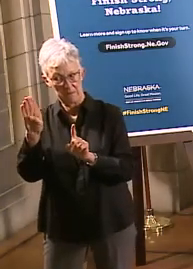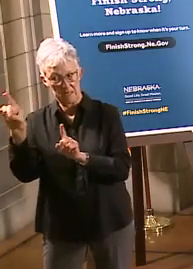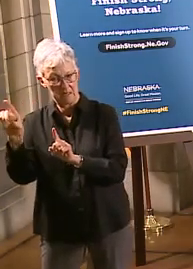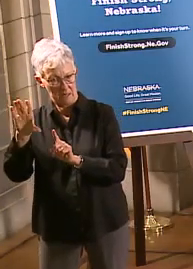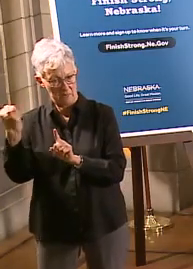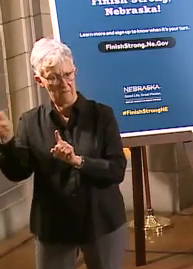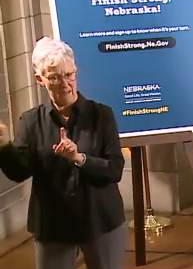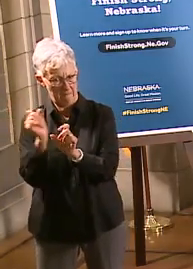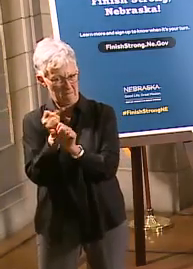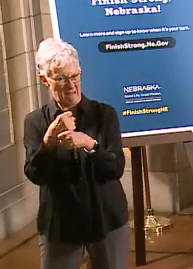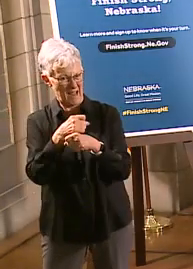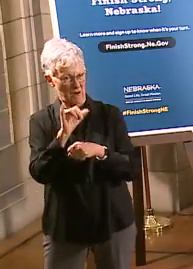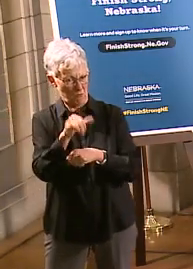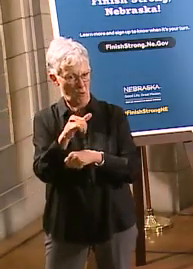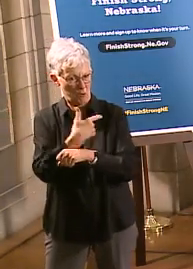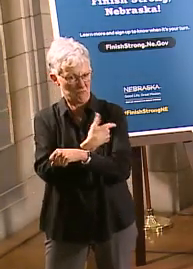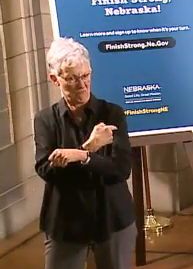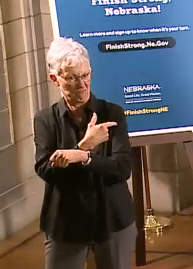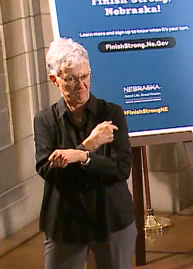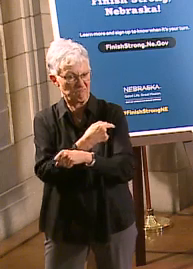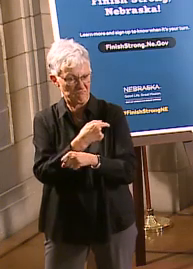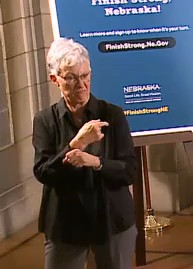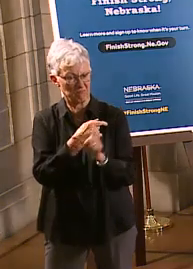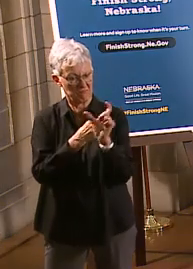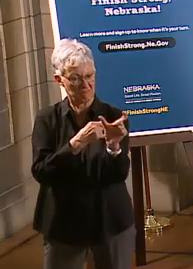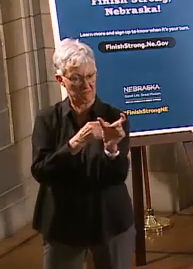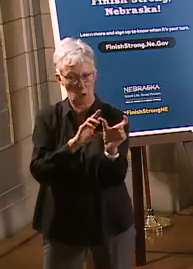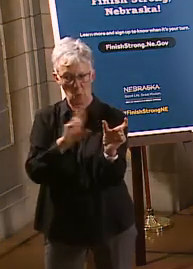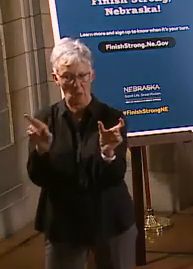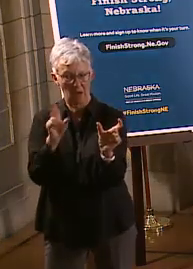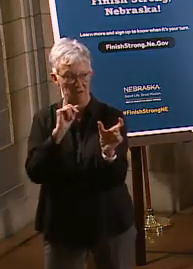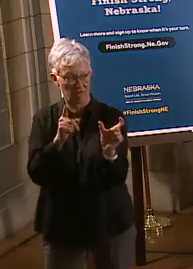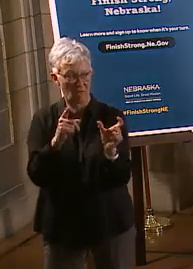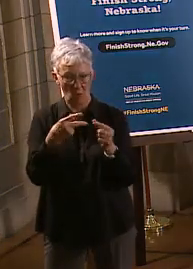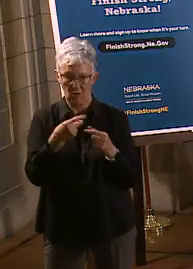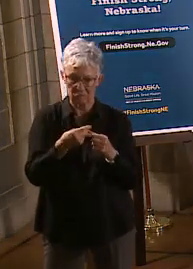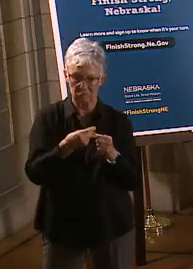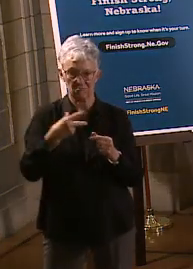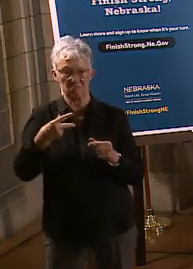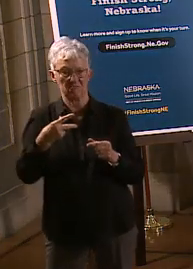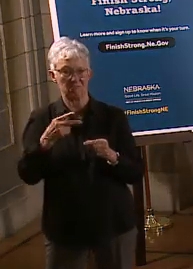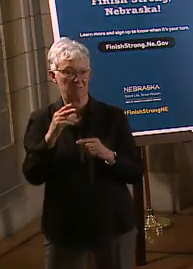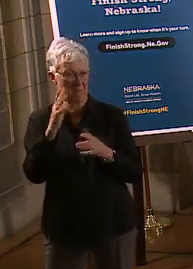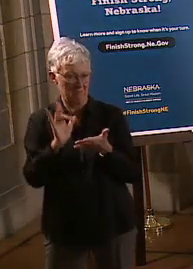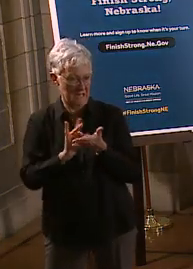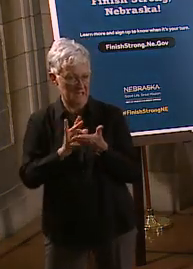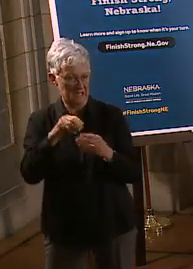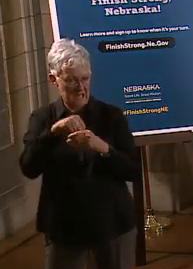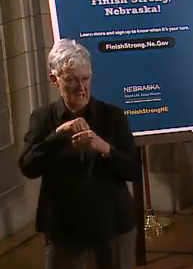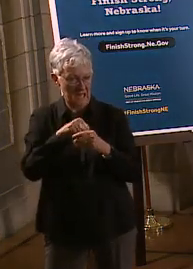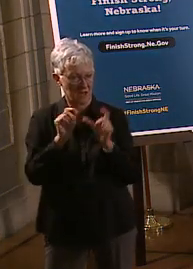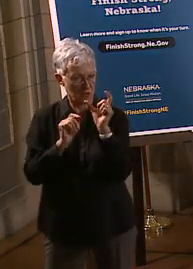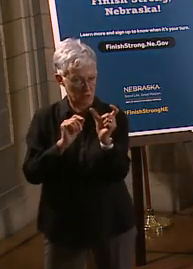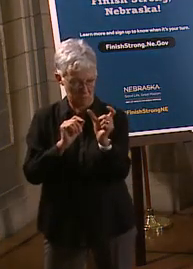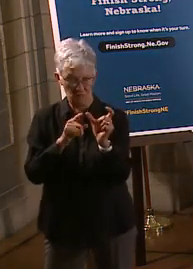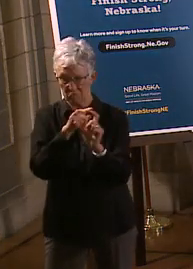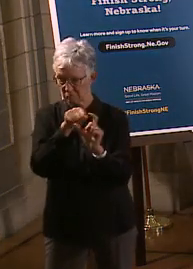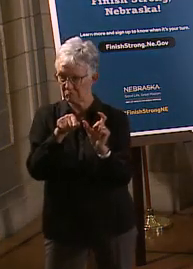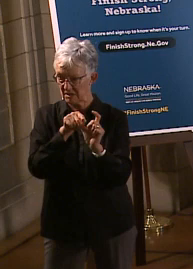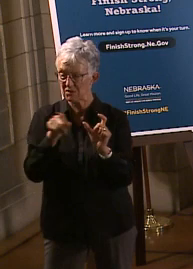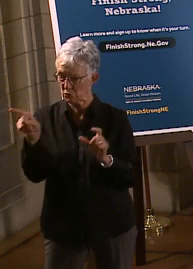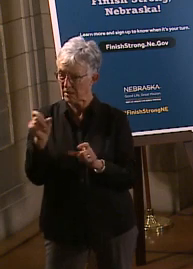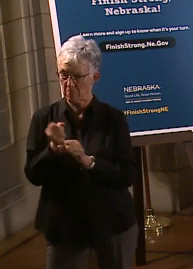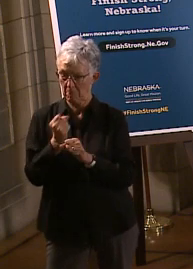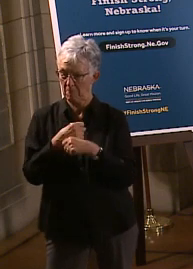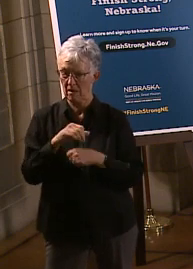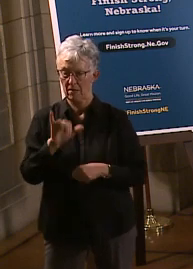hosted that BD, those BD factories that are creating those needles and syringes that are helping do it, get people that